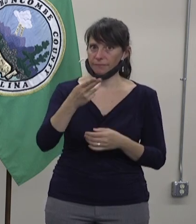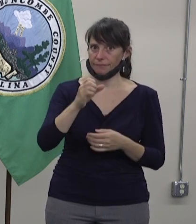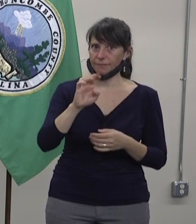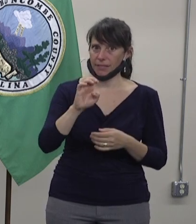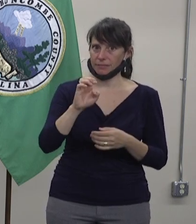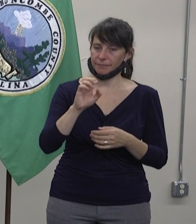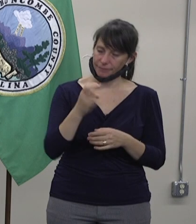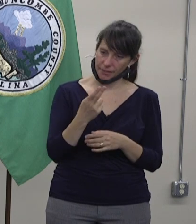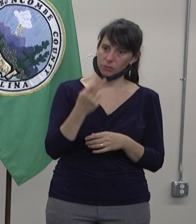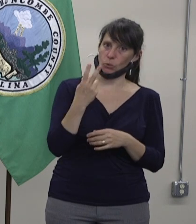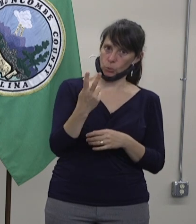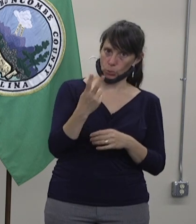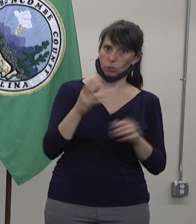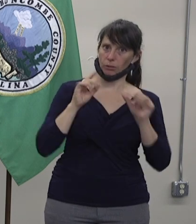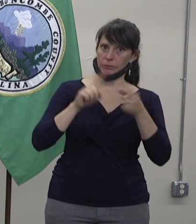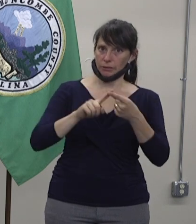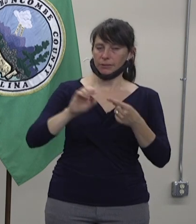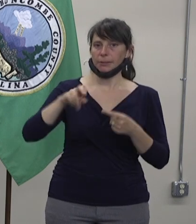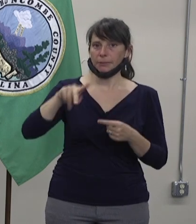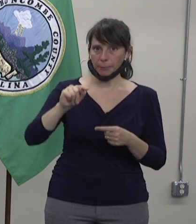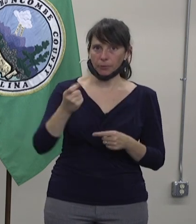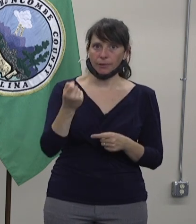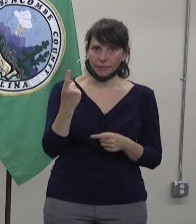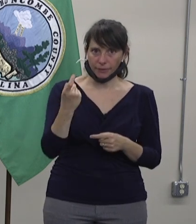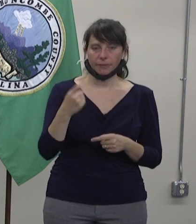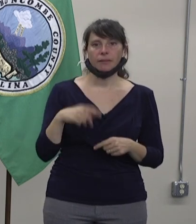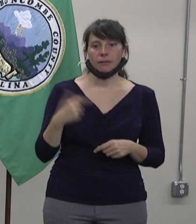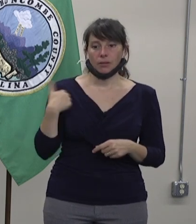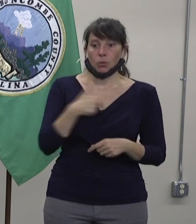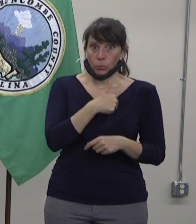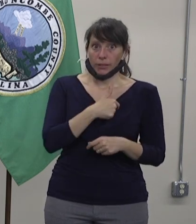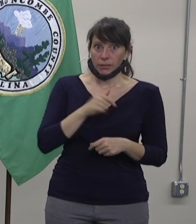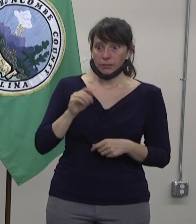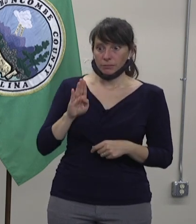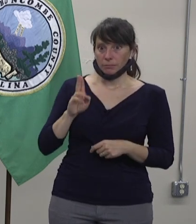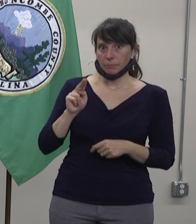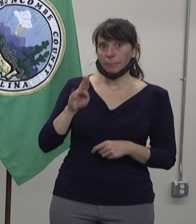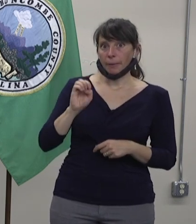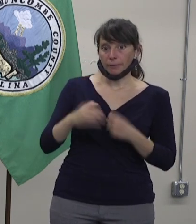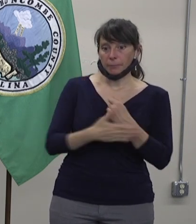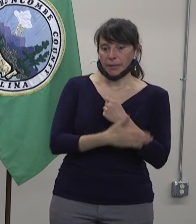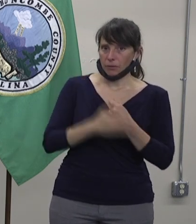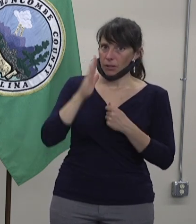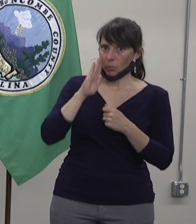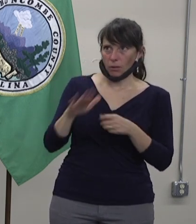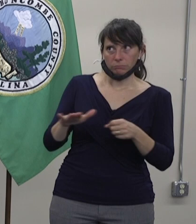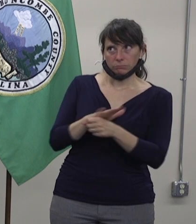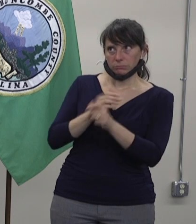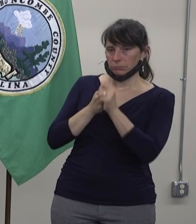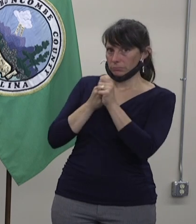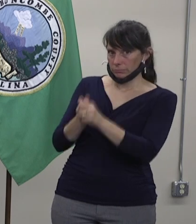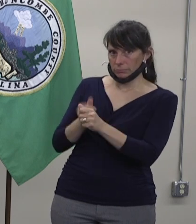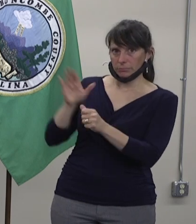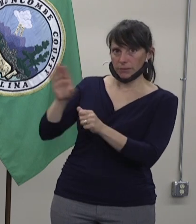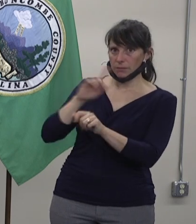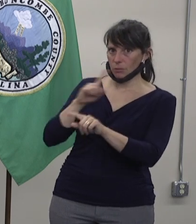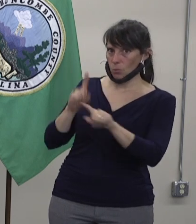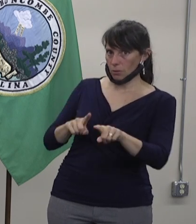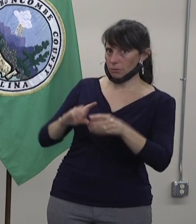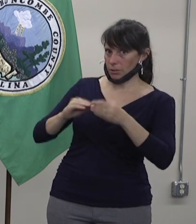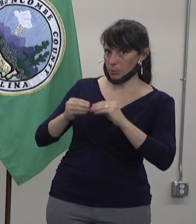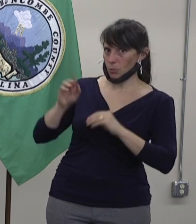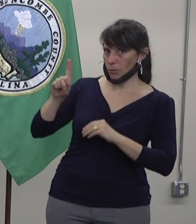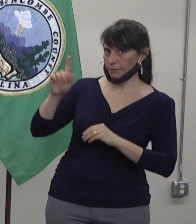Buncombe County will fully comply with Executive Order number 155. However, I do want to address